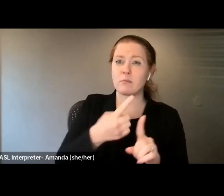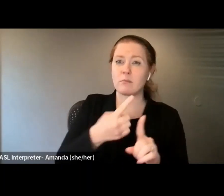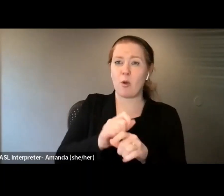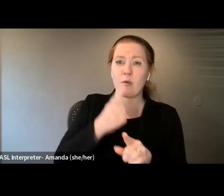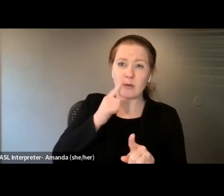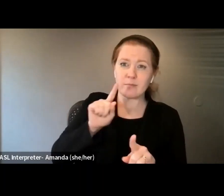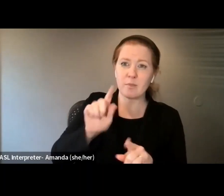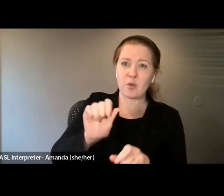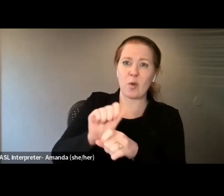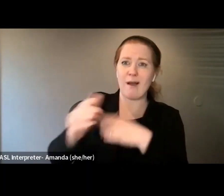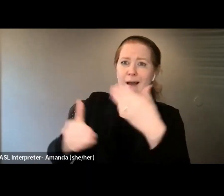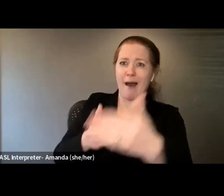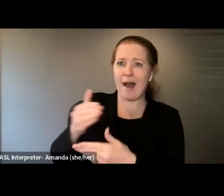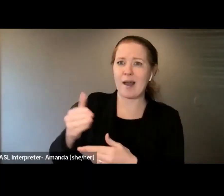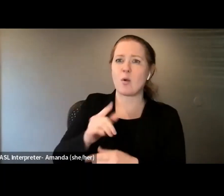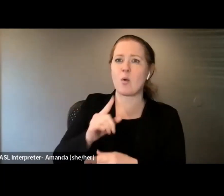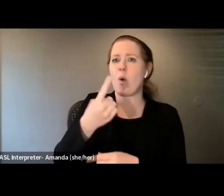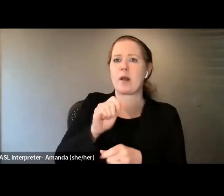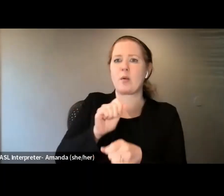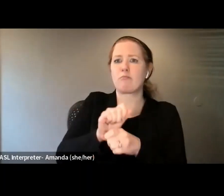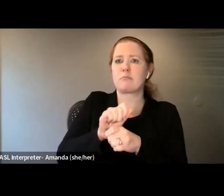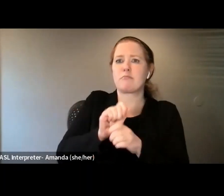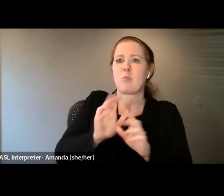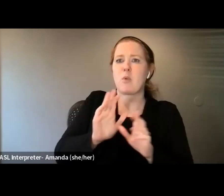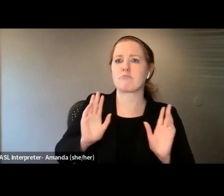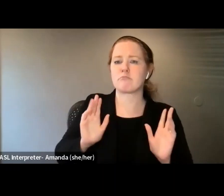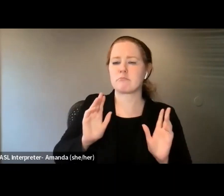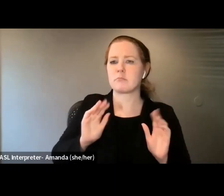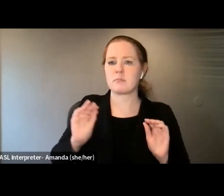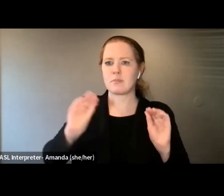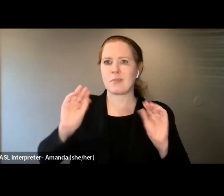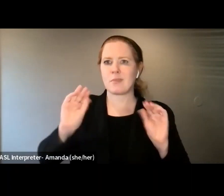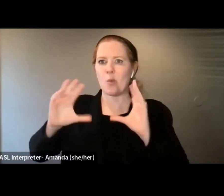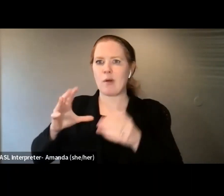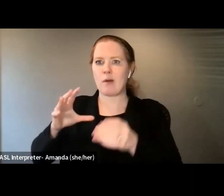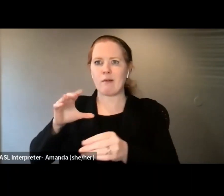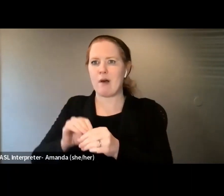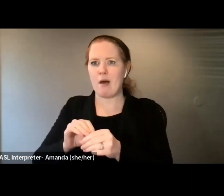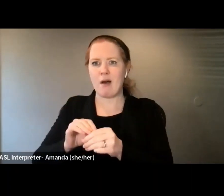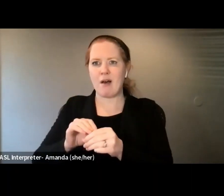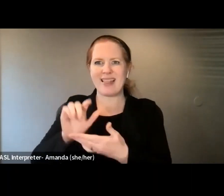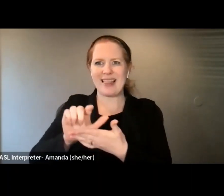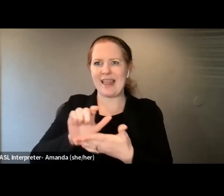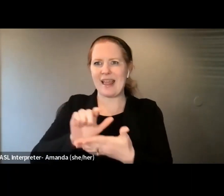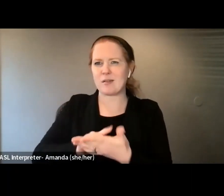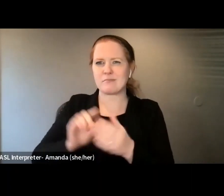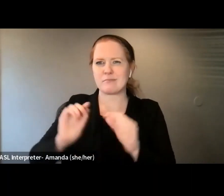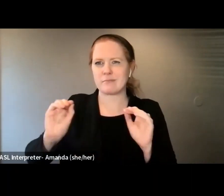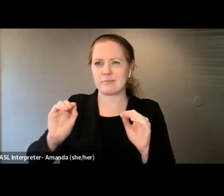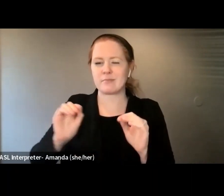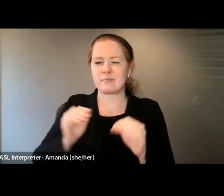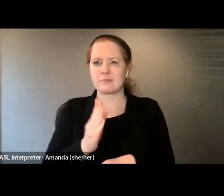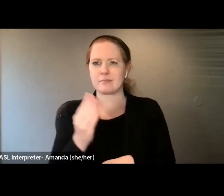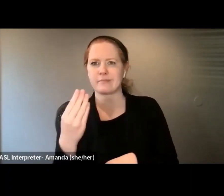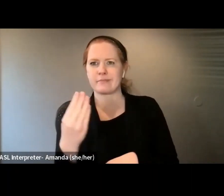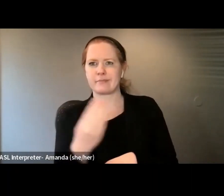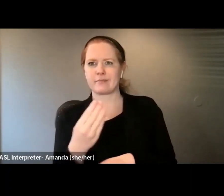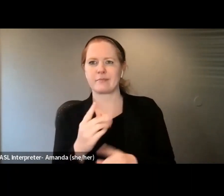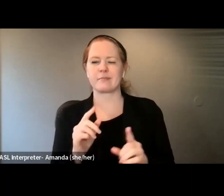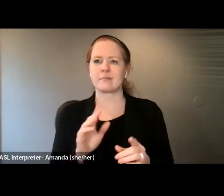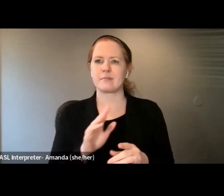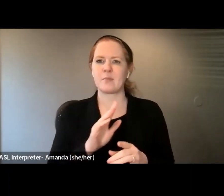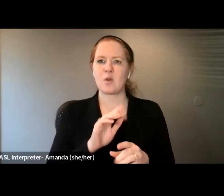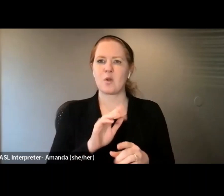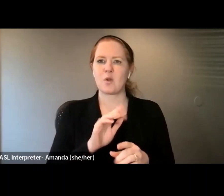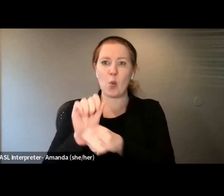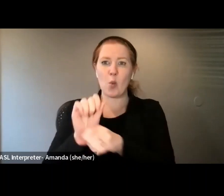they hire. There's no other entity involved, legally speaking, between the participant and their